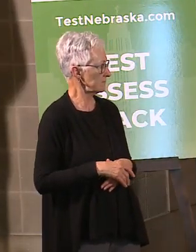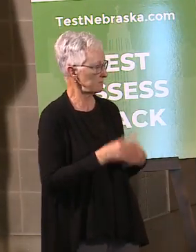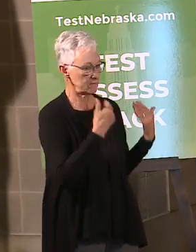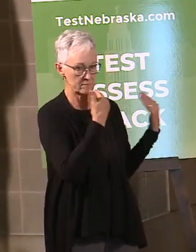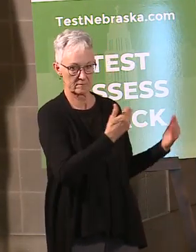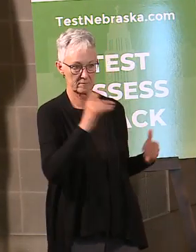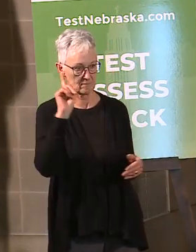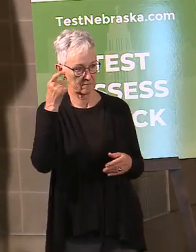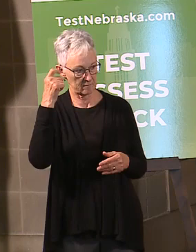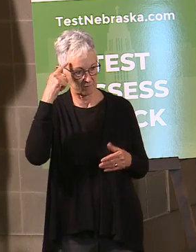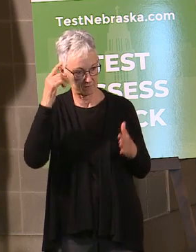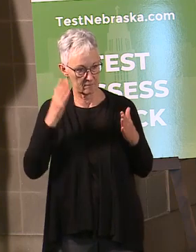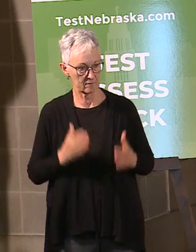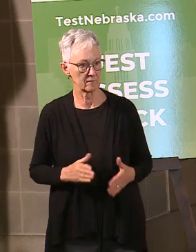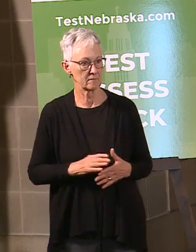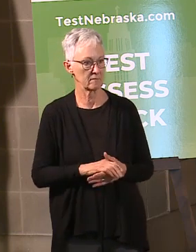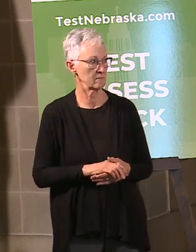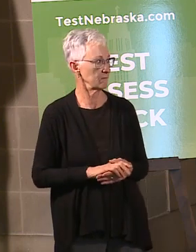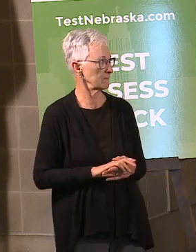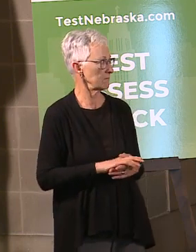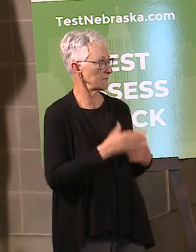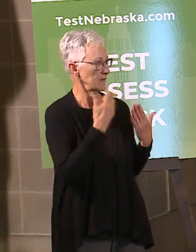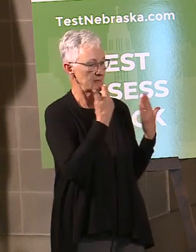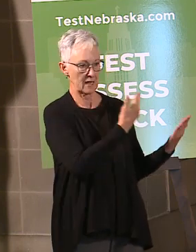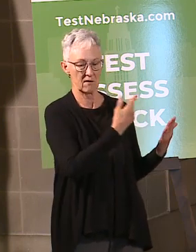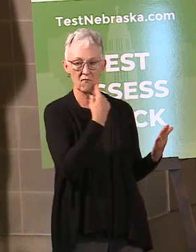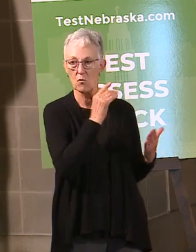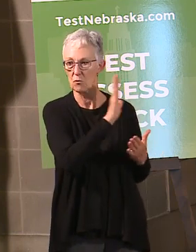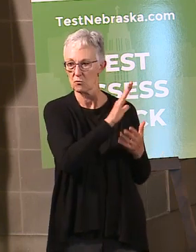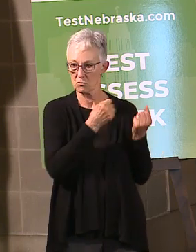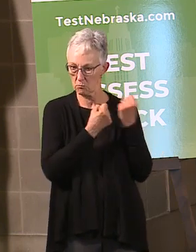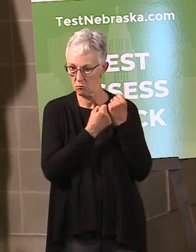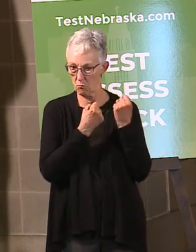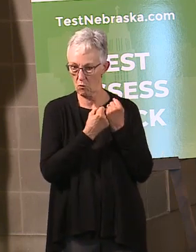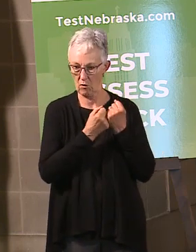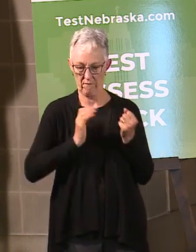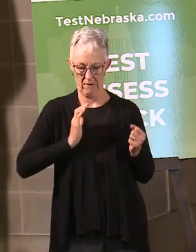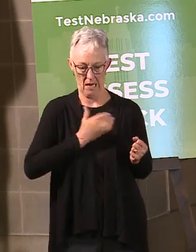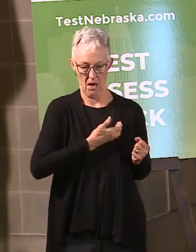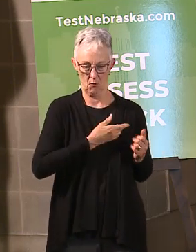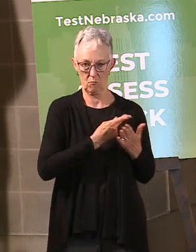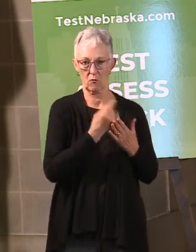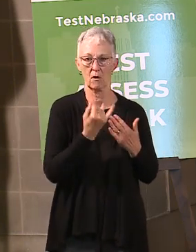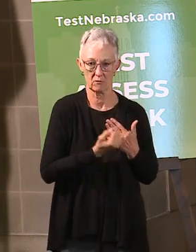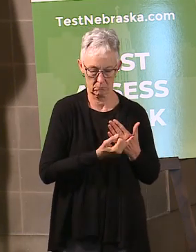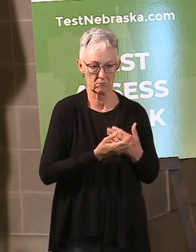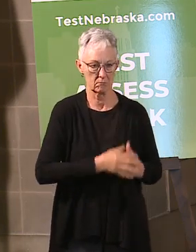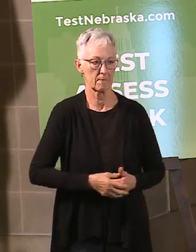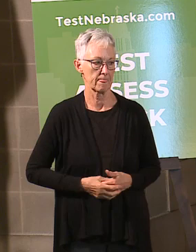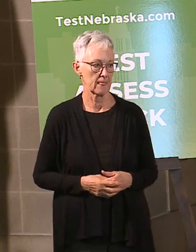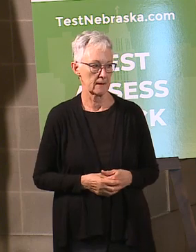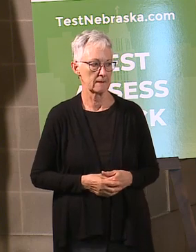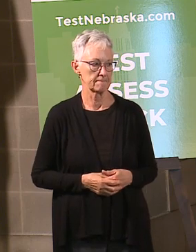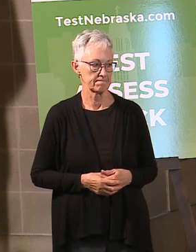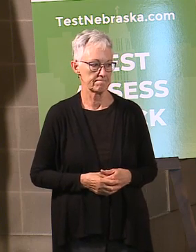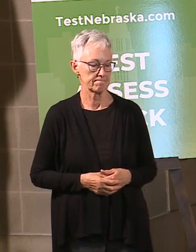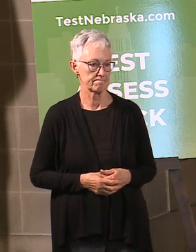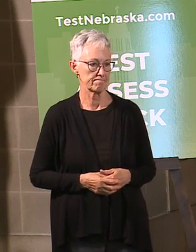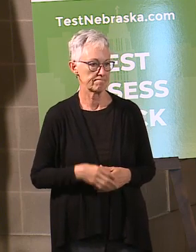Thank you, Governor, and thank you for your support of this project. I want to just kind of step back a little